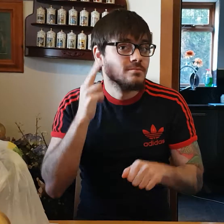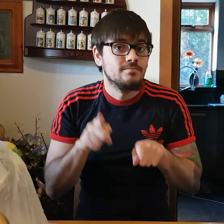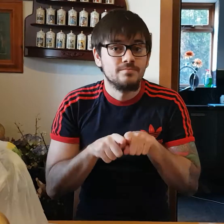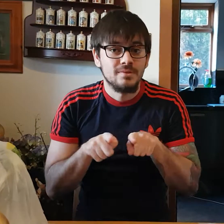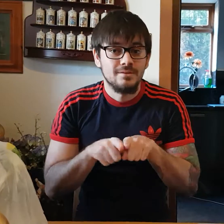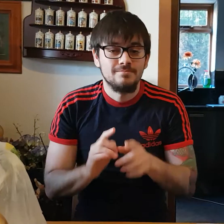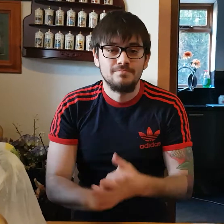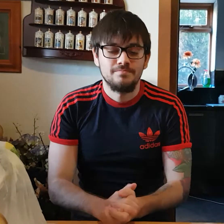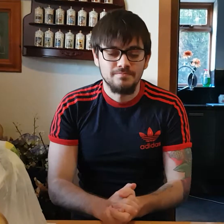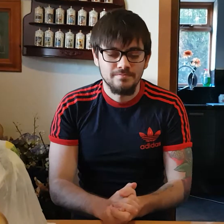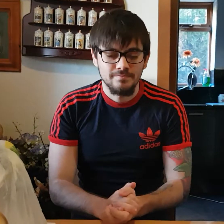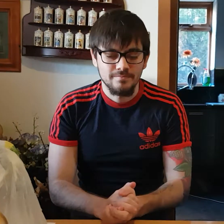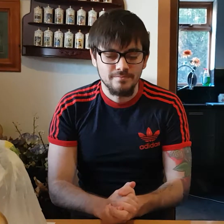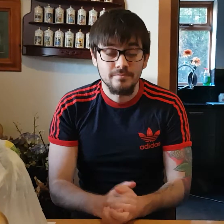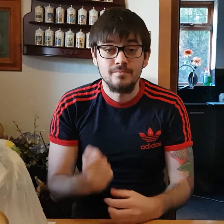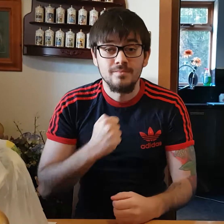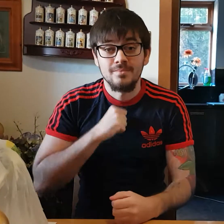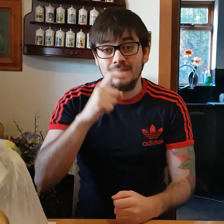My mum and dad are also profoundly deaf,